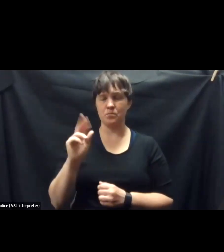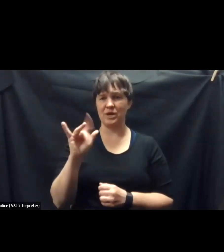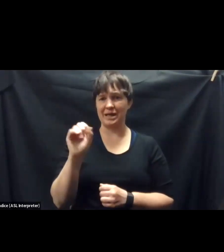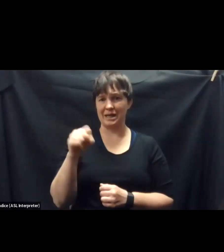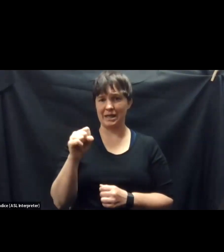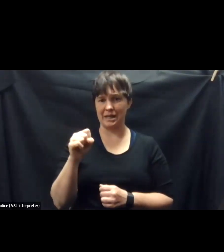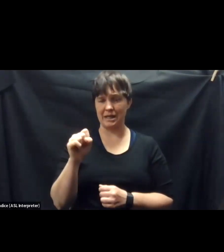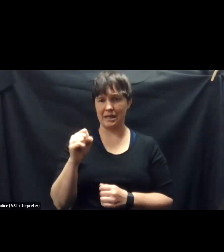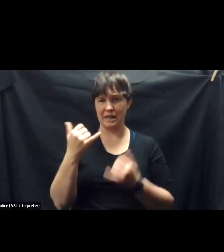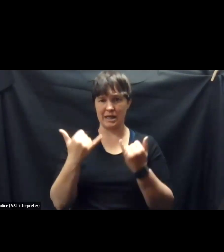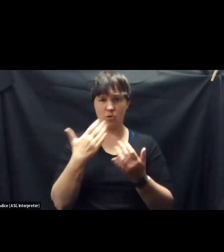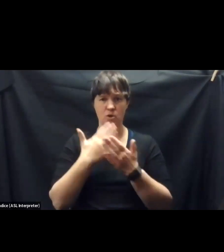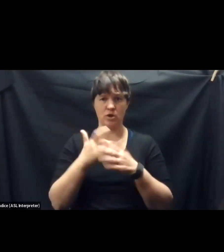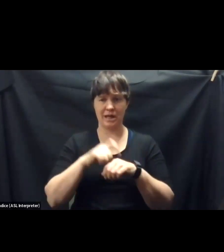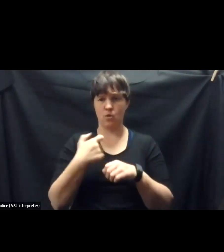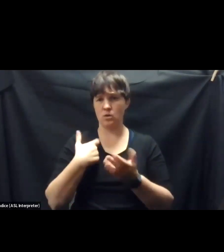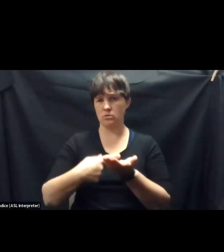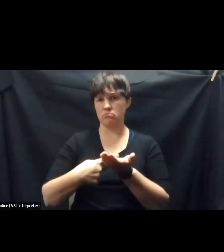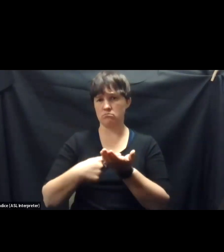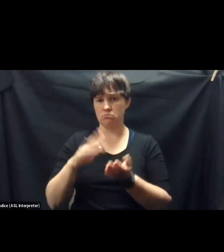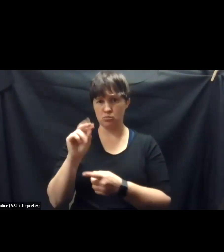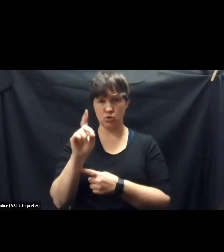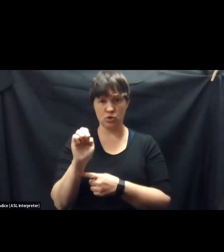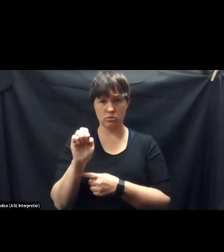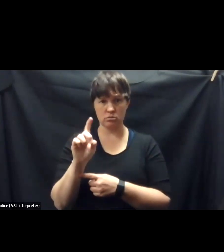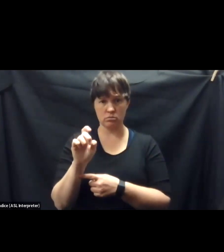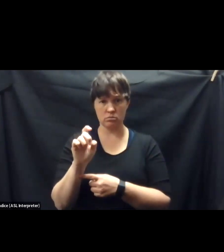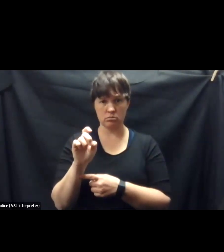a good time to talk about what I wanted to talk about, Brooke?